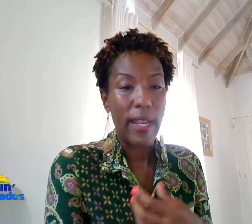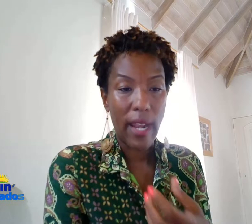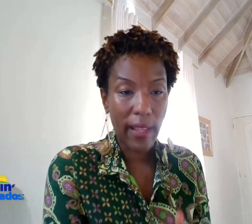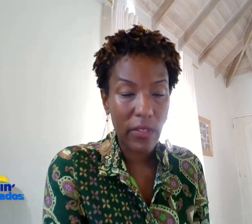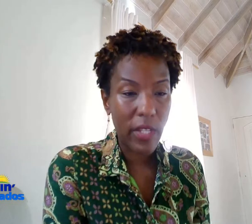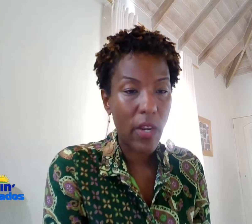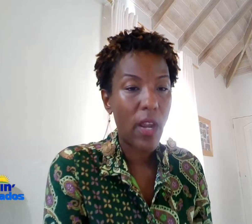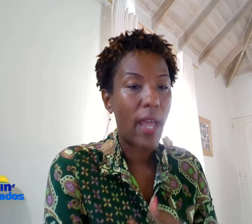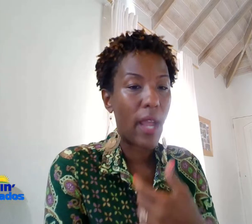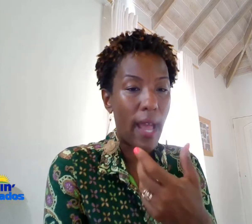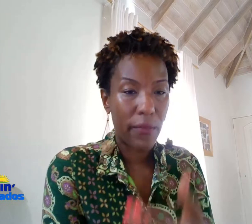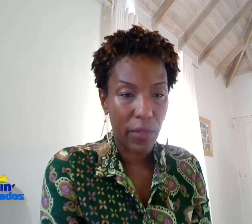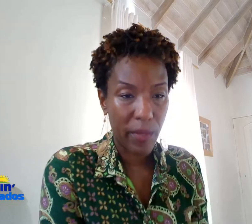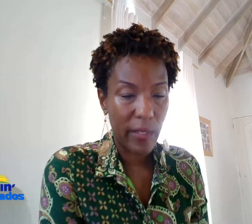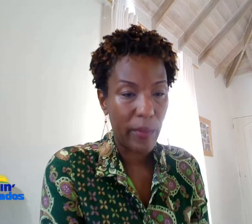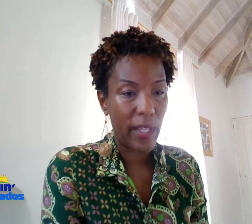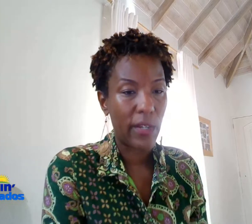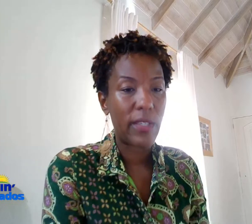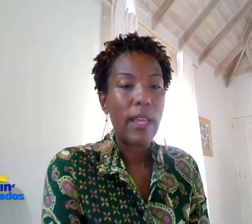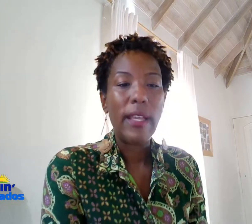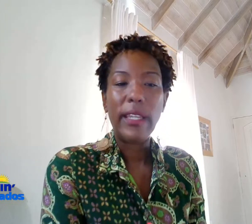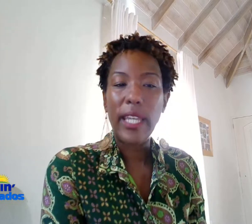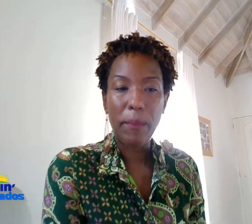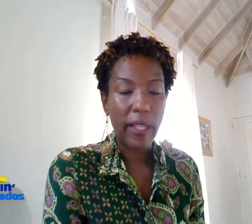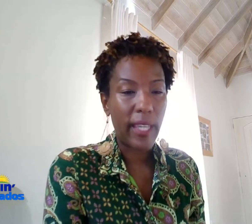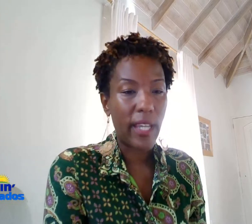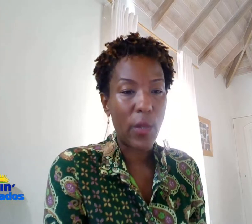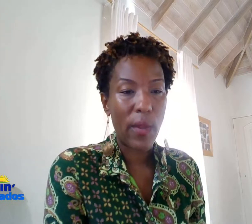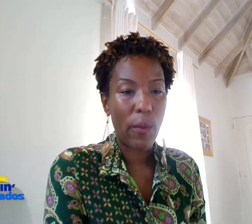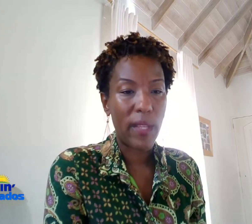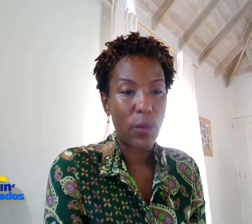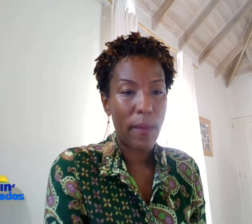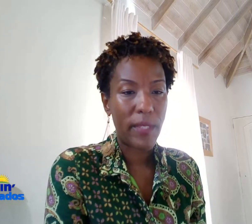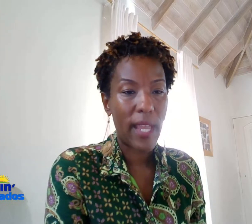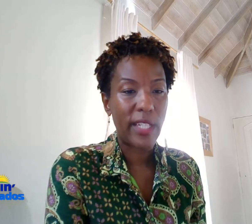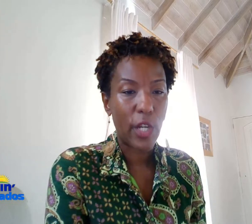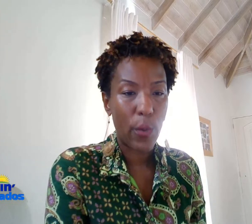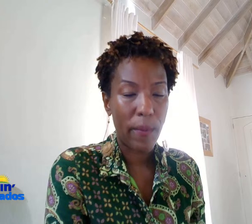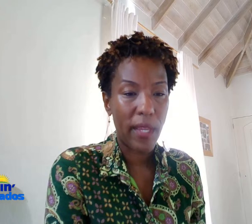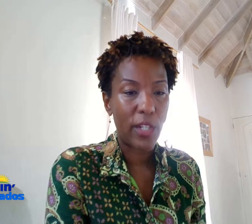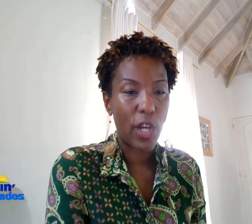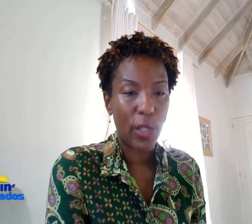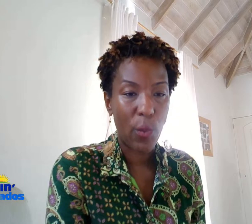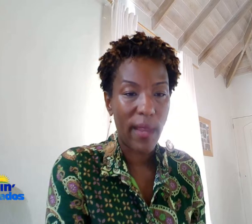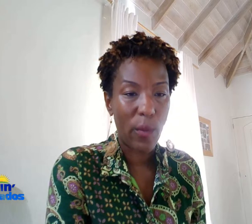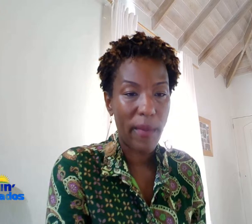have next year and after multiple years. Keep looking at UN Women's website,